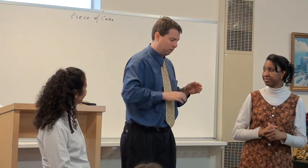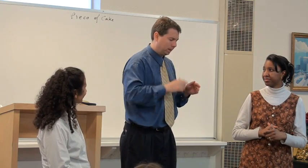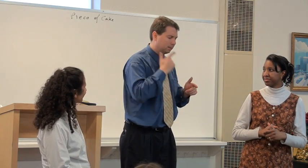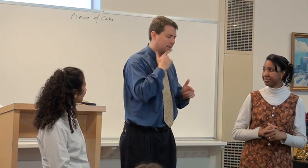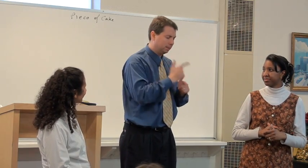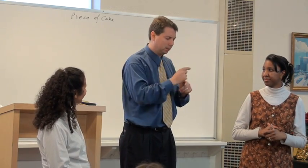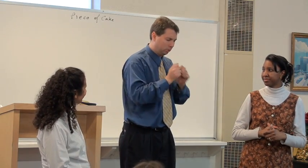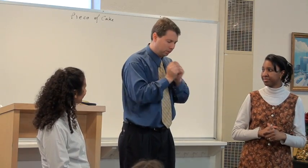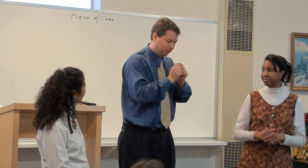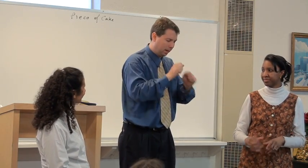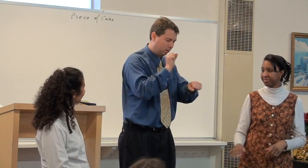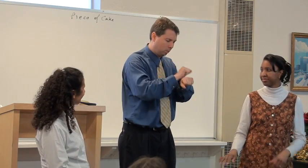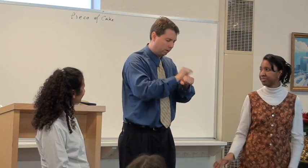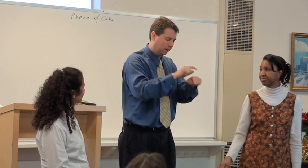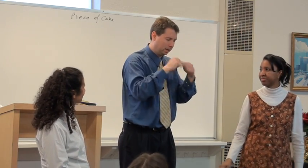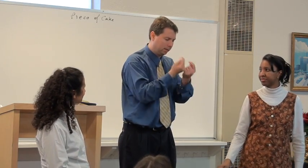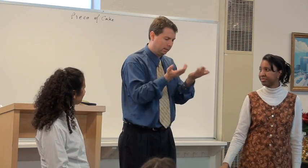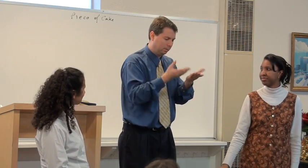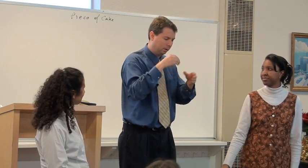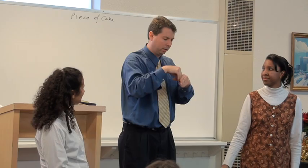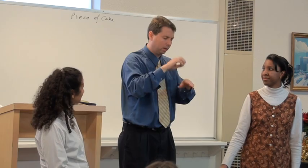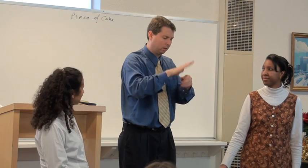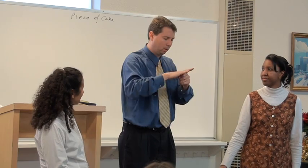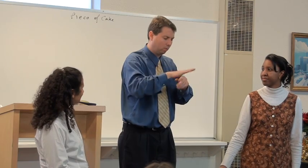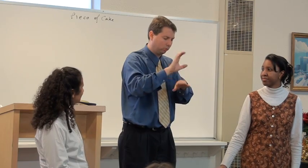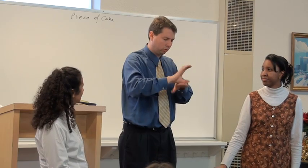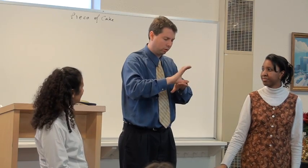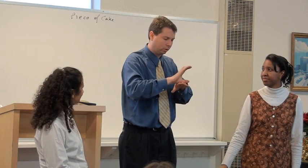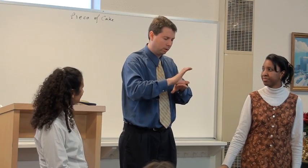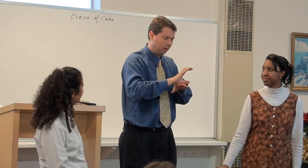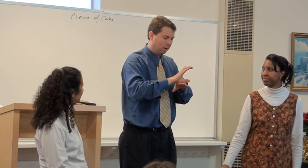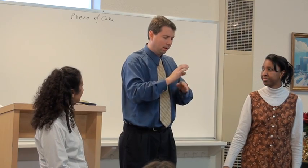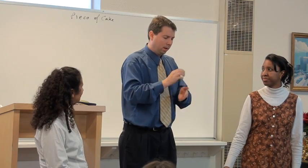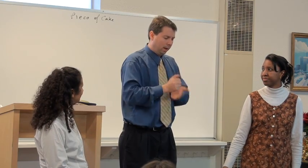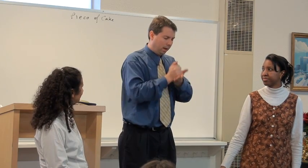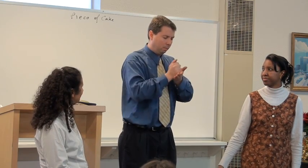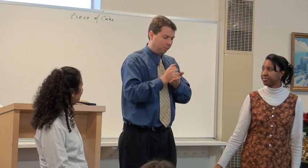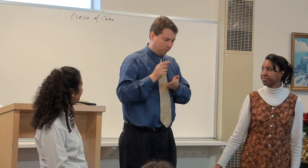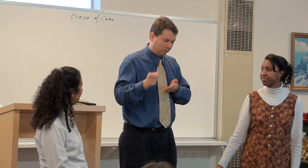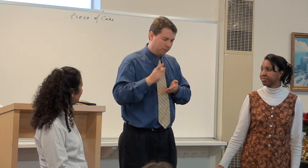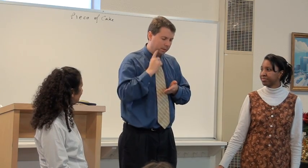Christ, and sisters together working in a team here in the local church. Help her as